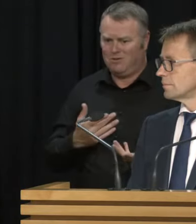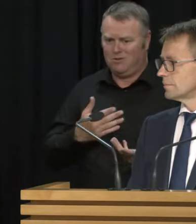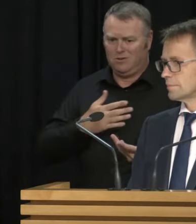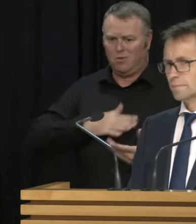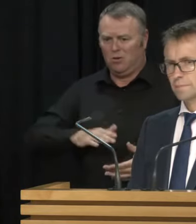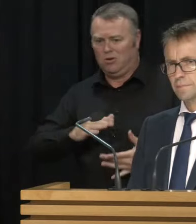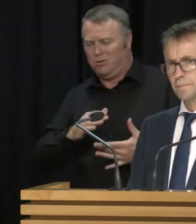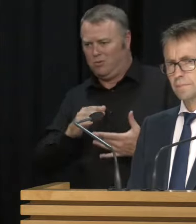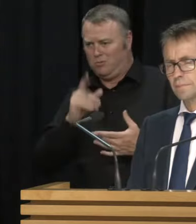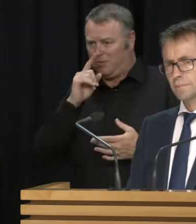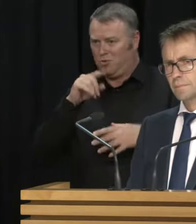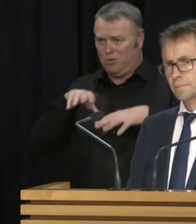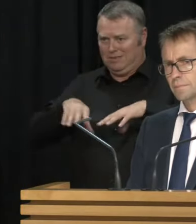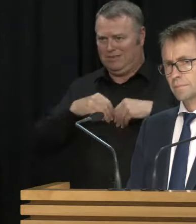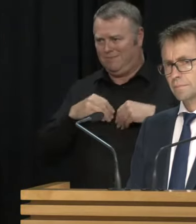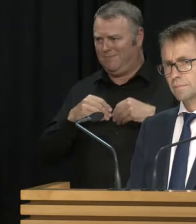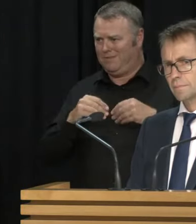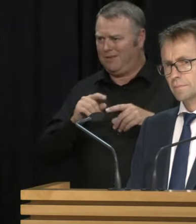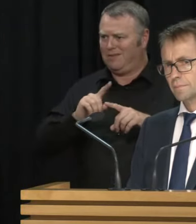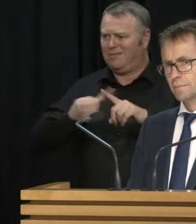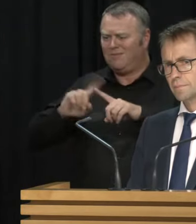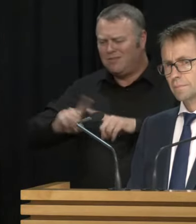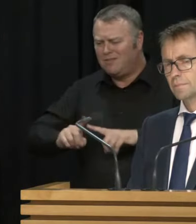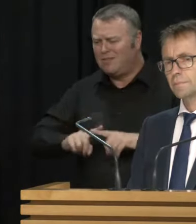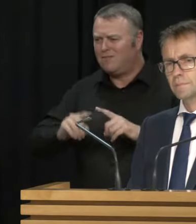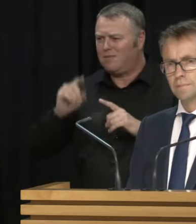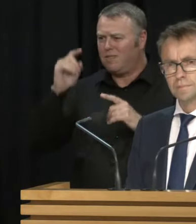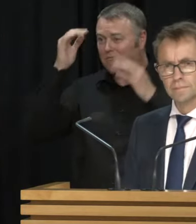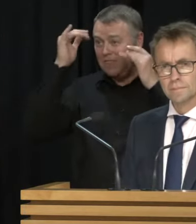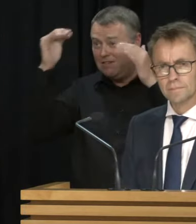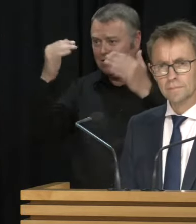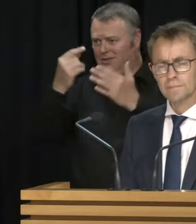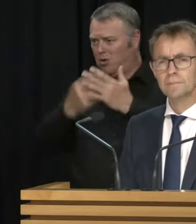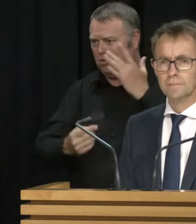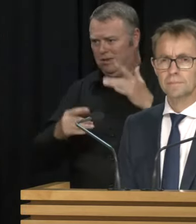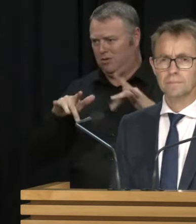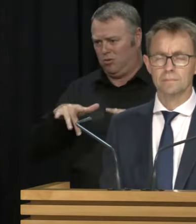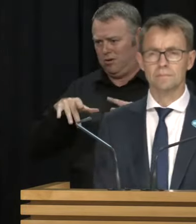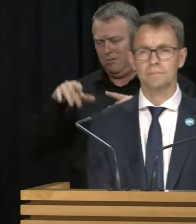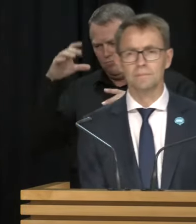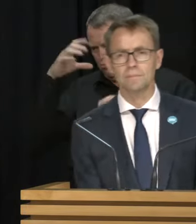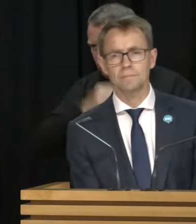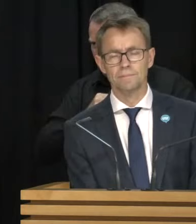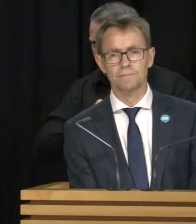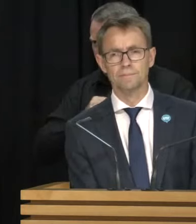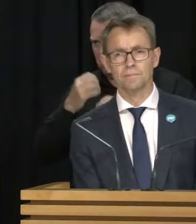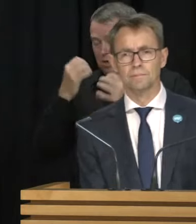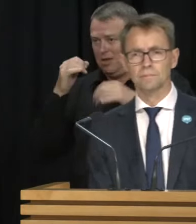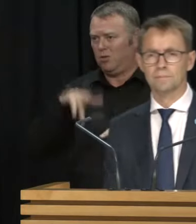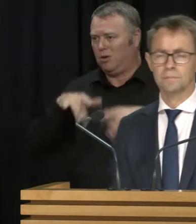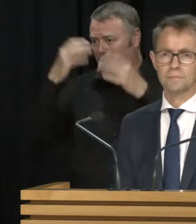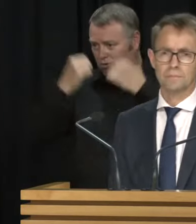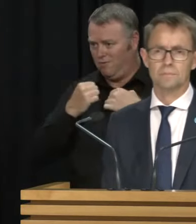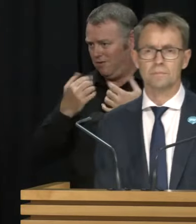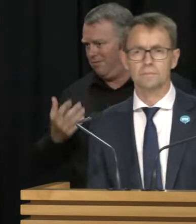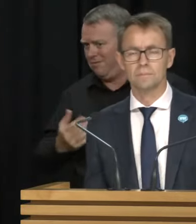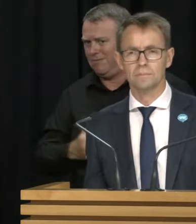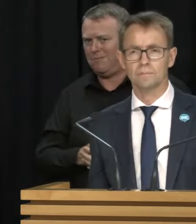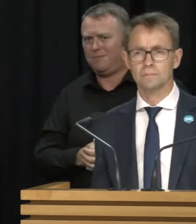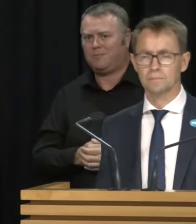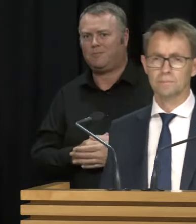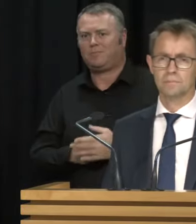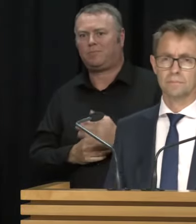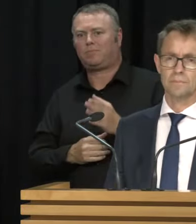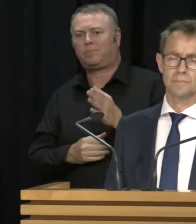misinformation. How concerned were you about reports from the allegations from the Mental Health Foundation that Ministry of Health officials were effectively gagging